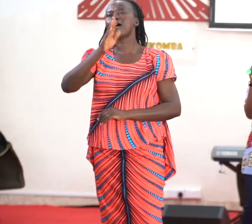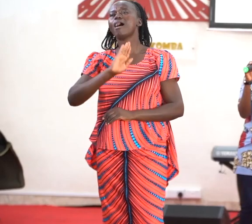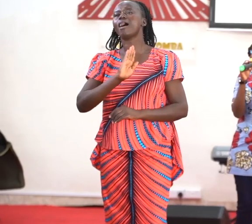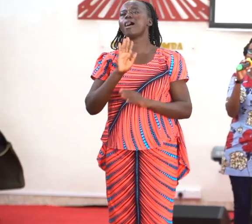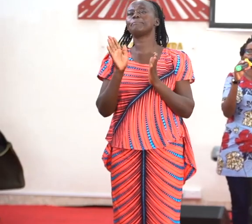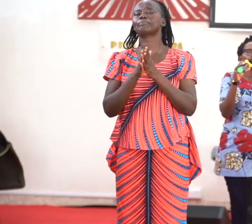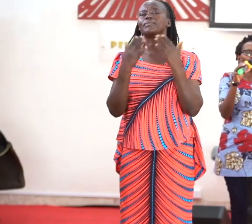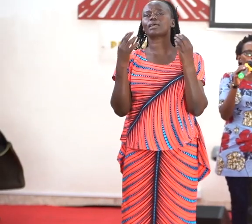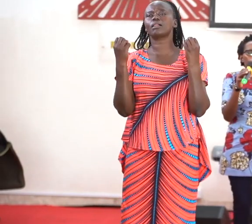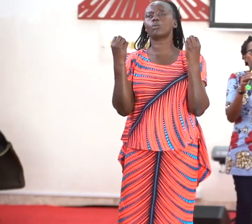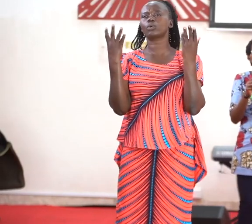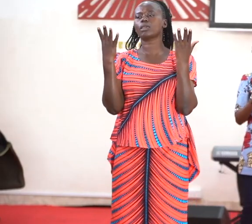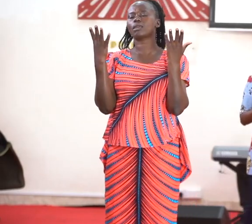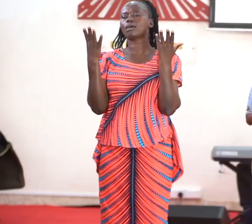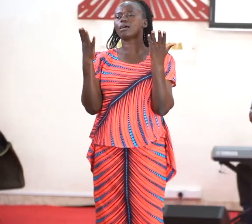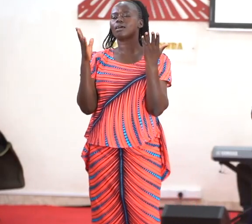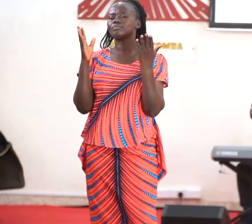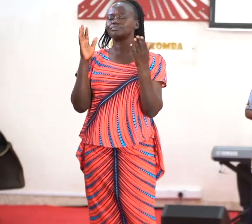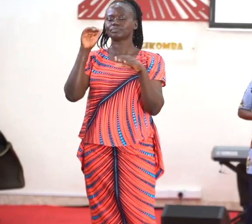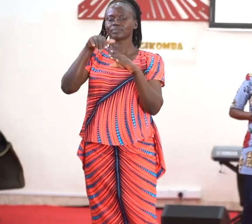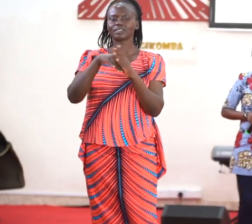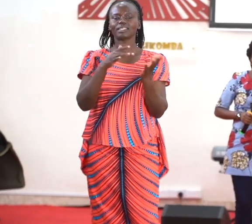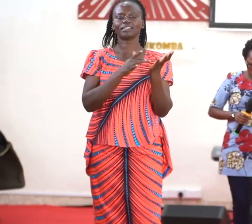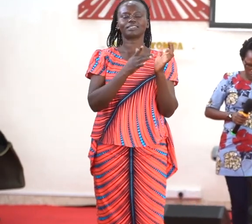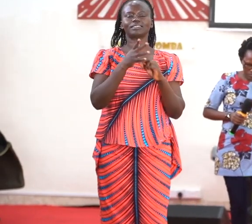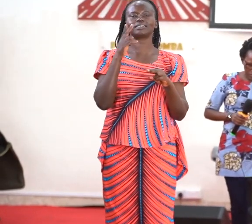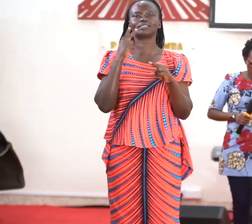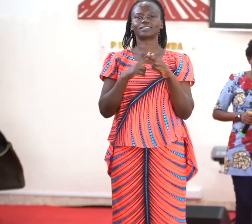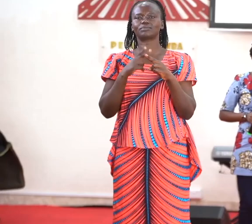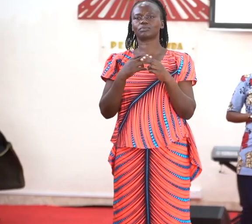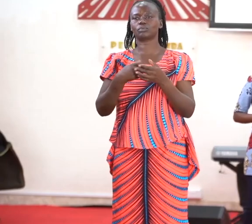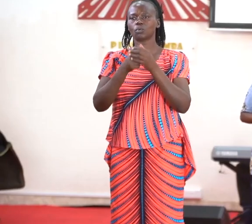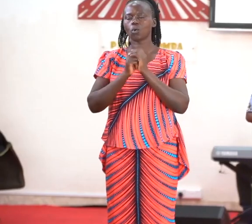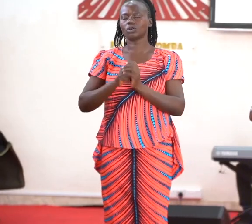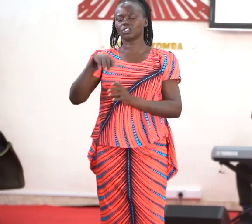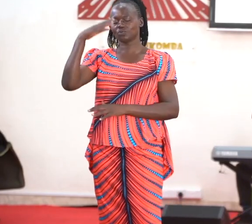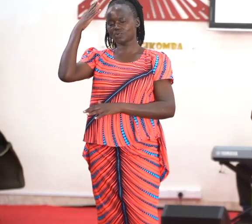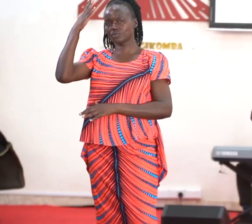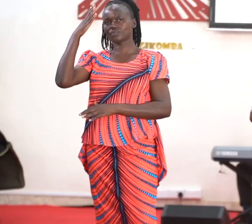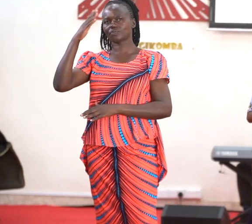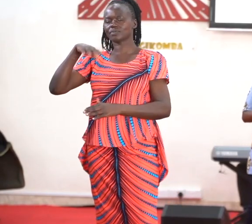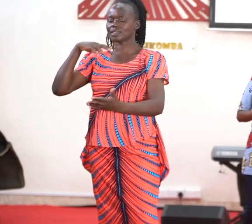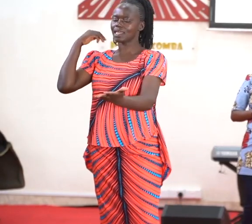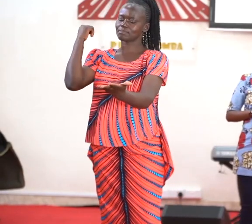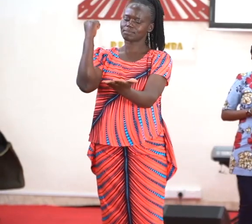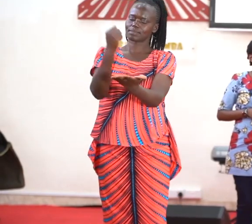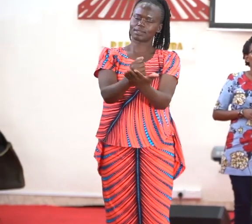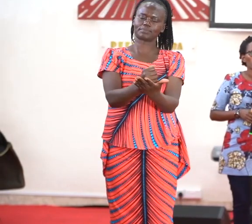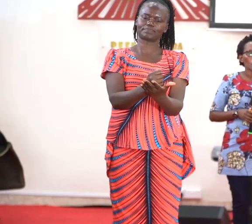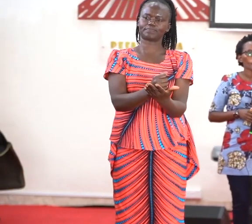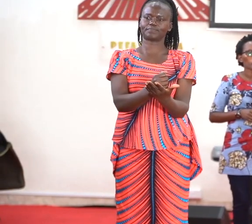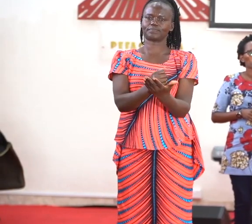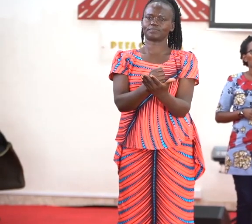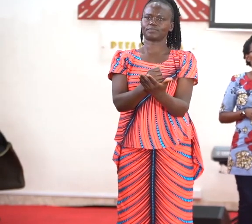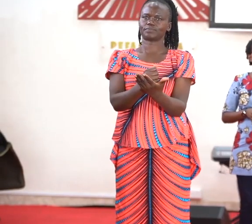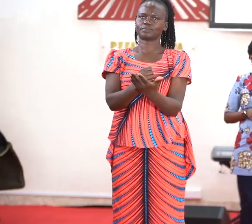Hallelujah. Hallelujah. In Jesus' name, we worship you. Amen.